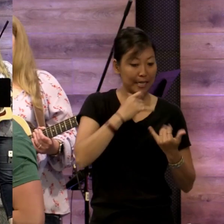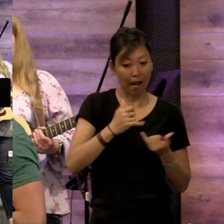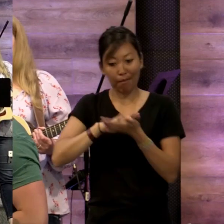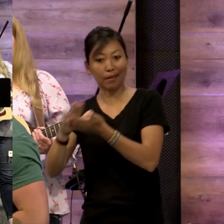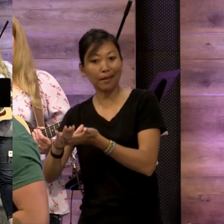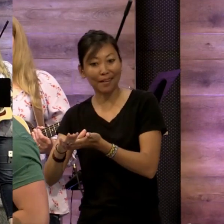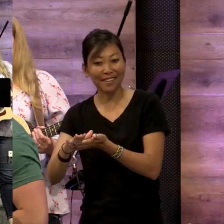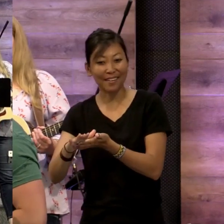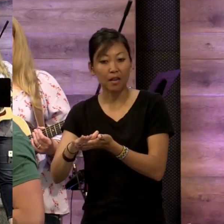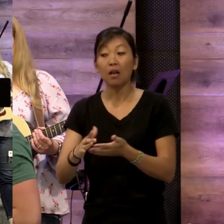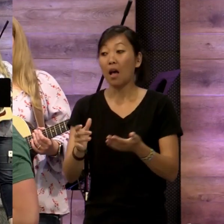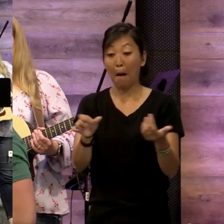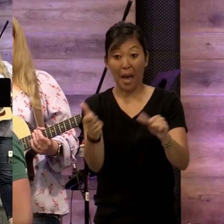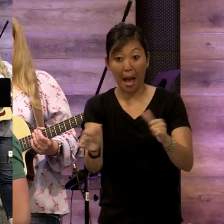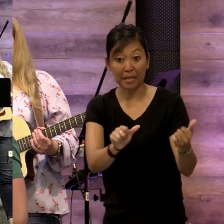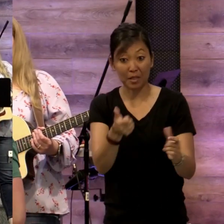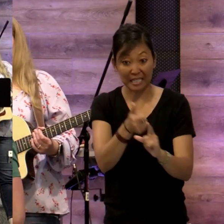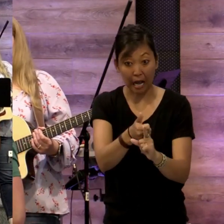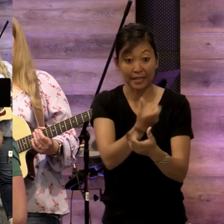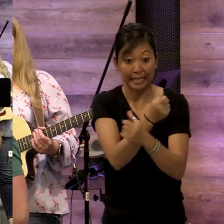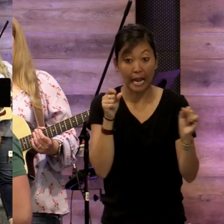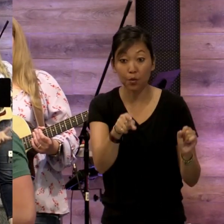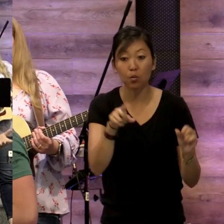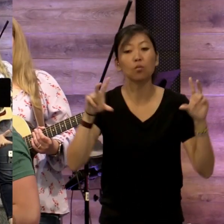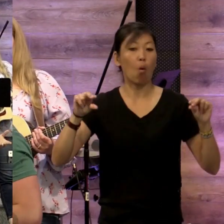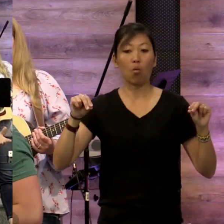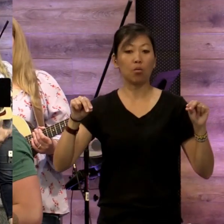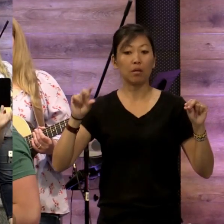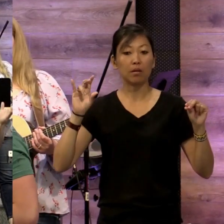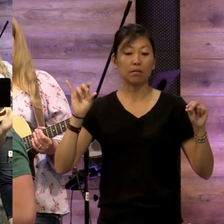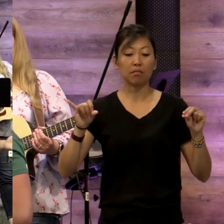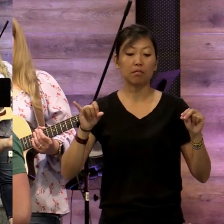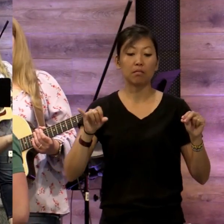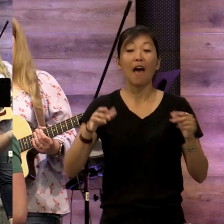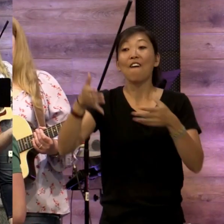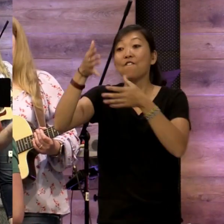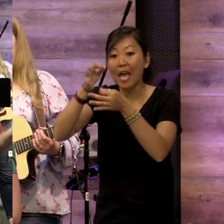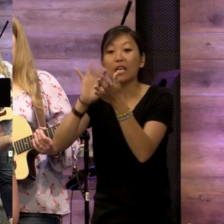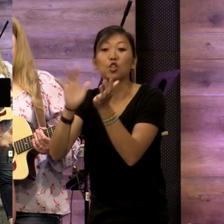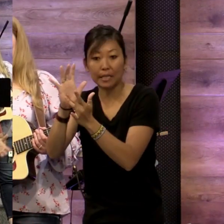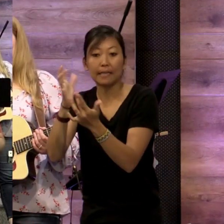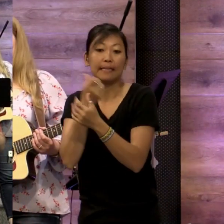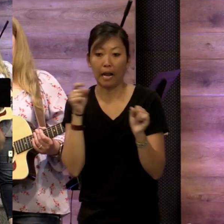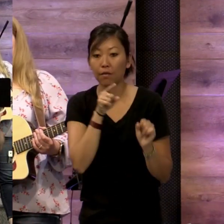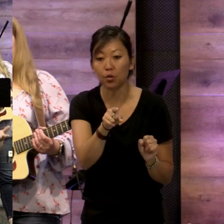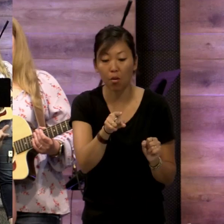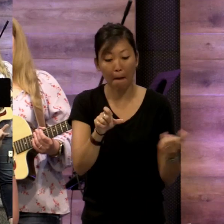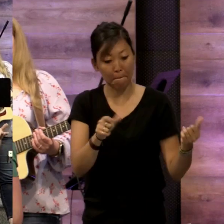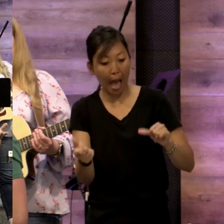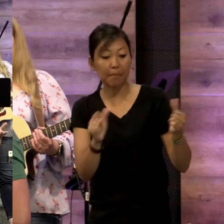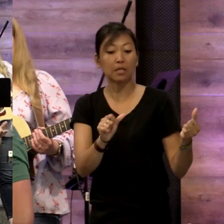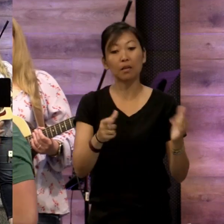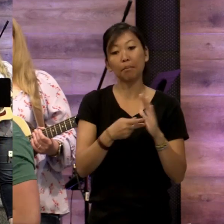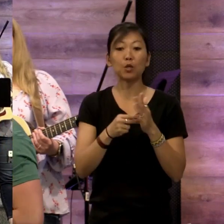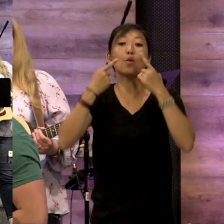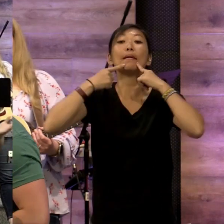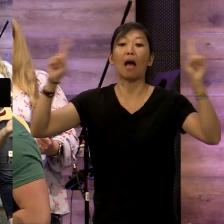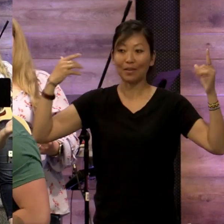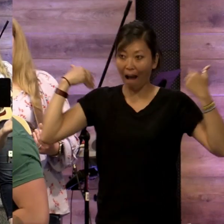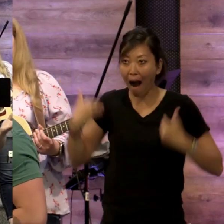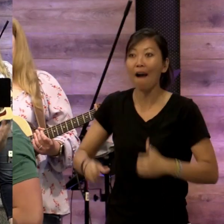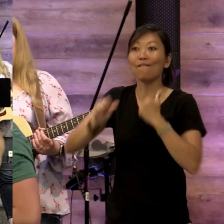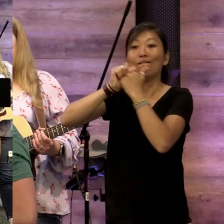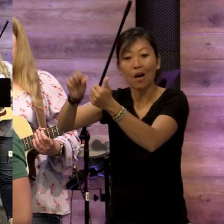crazy thing. Baptism doesn't save you. It's just a thing. Our faith in Jesus saves us, but baptism makes that faith public.